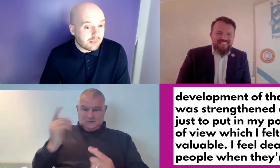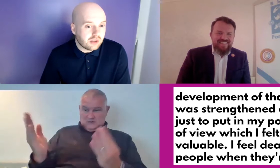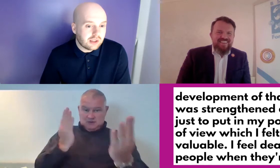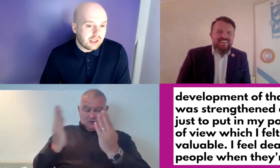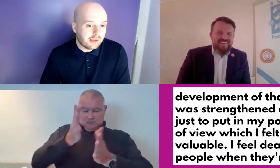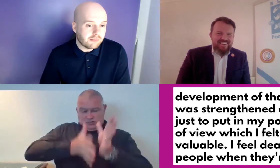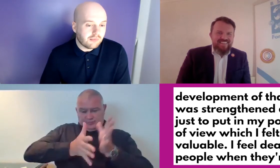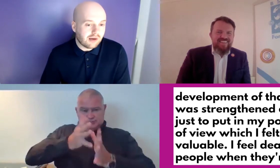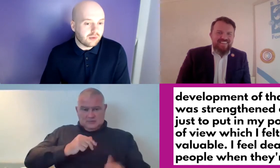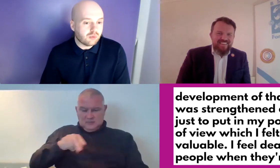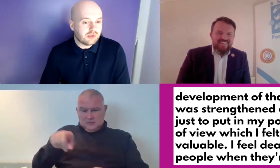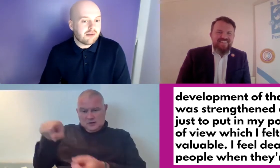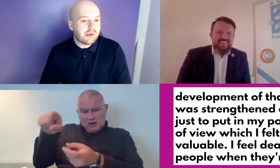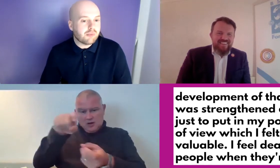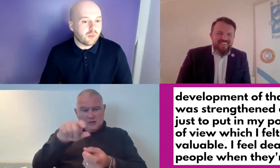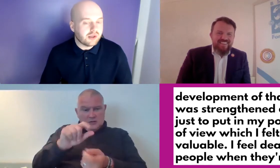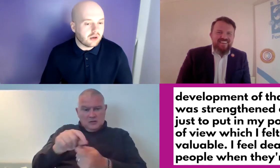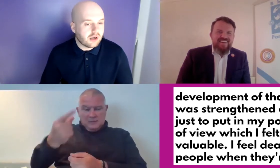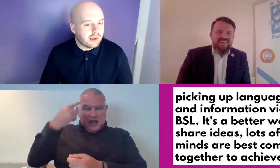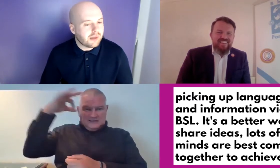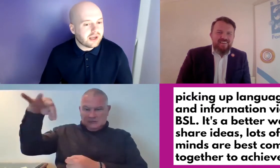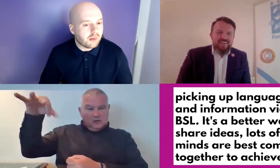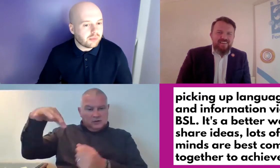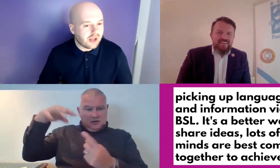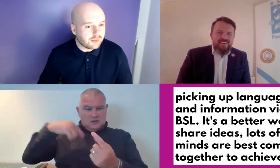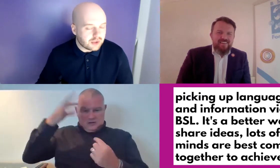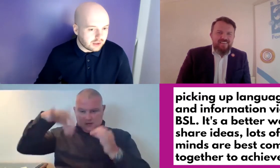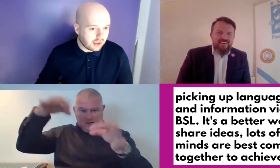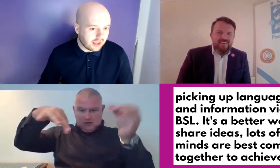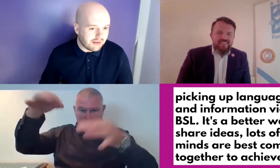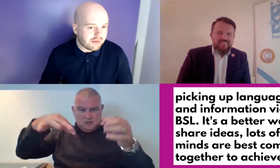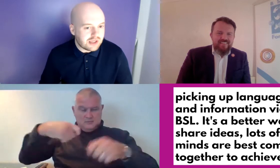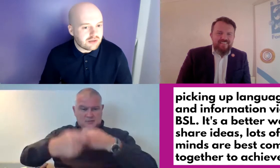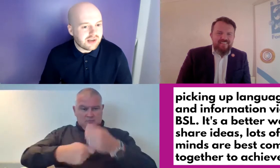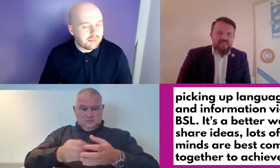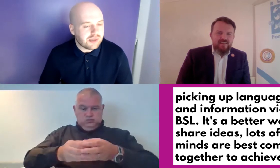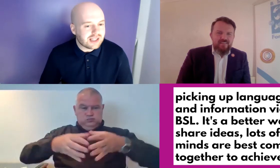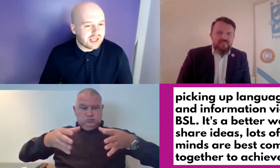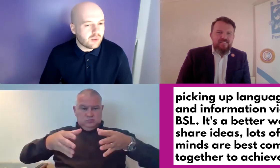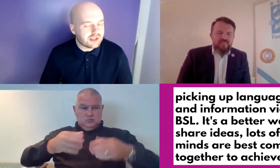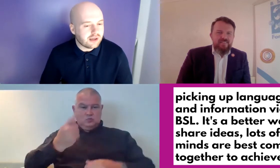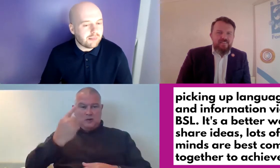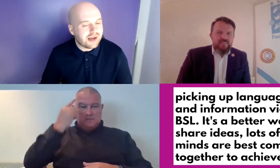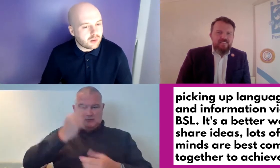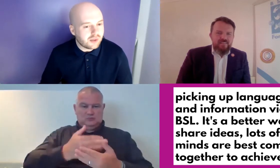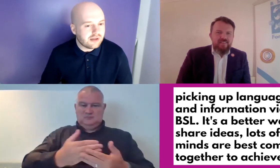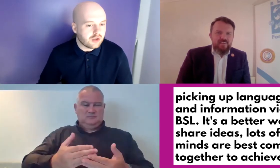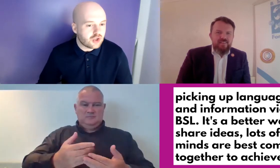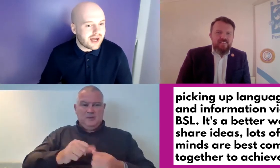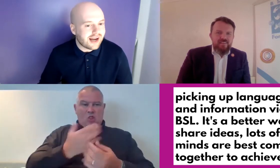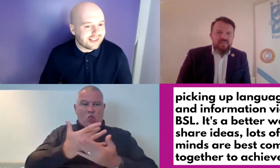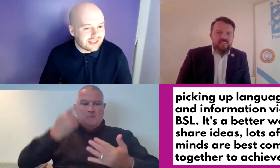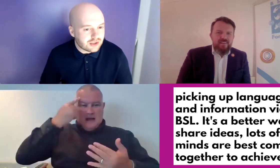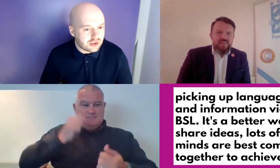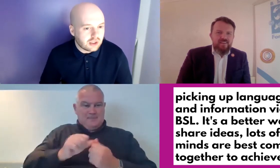valuable. I feel deaf people, when you're picking up language and information via BSL, it's a better way to